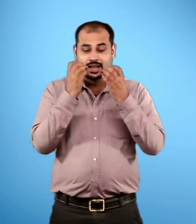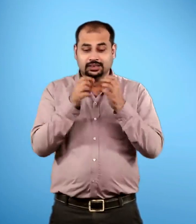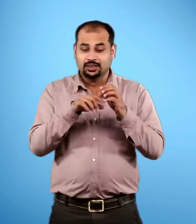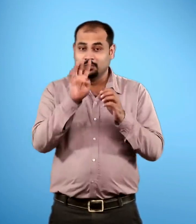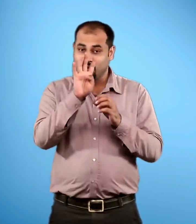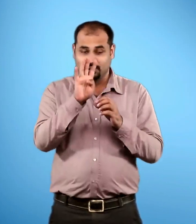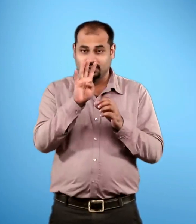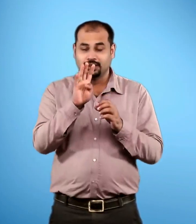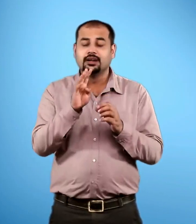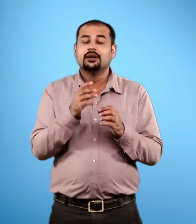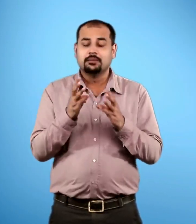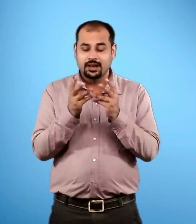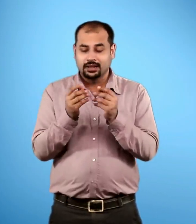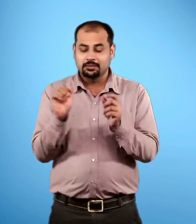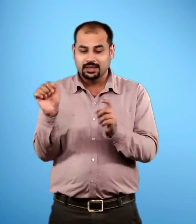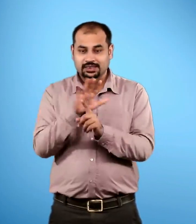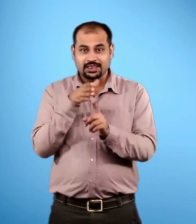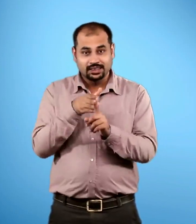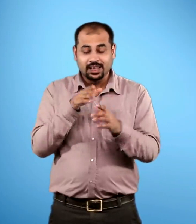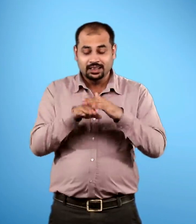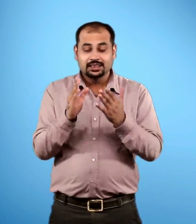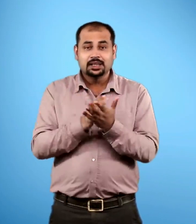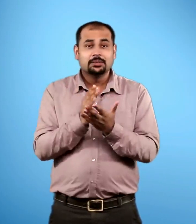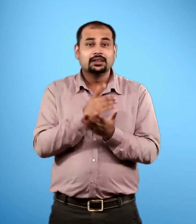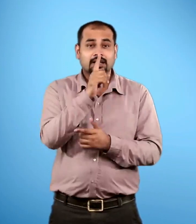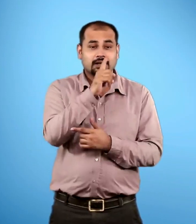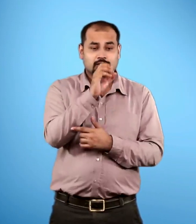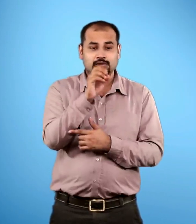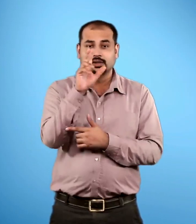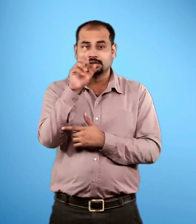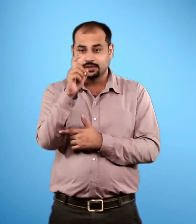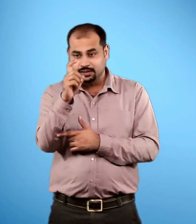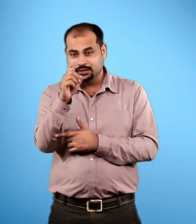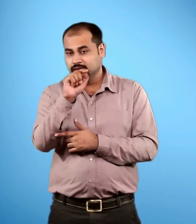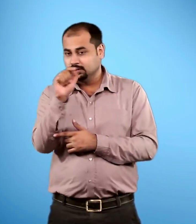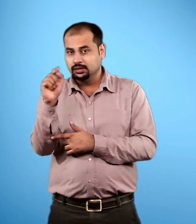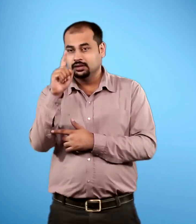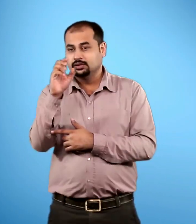In Math Magic Class 4, page 107 to 108,